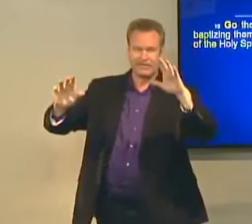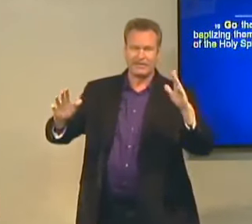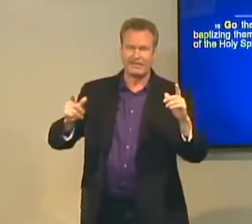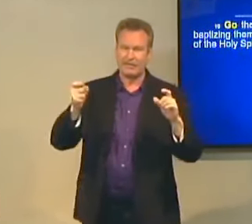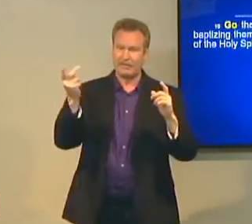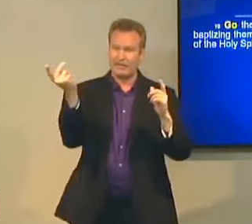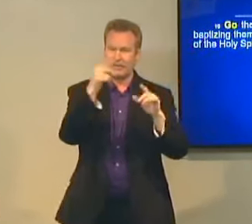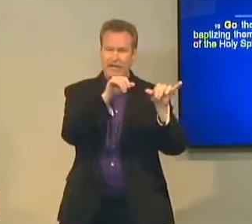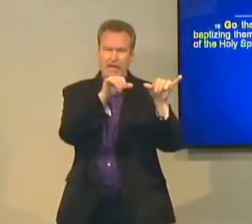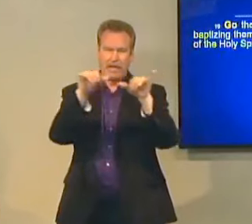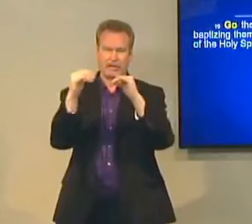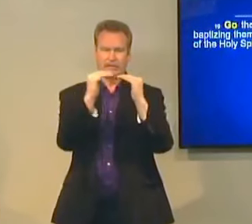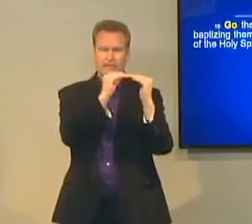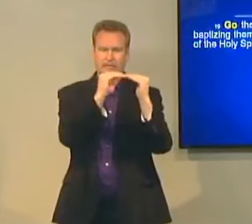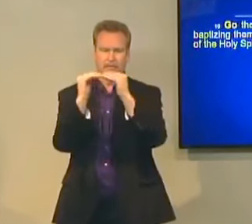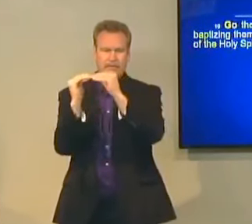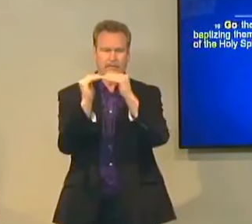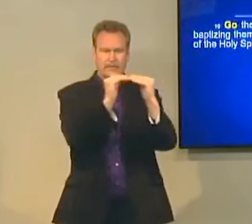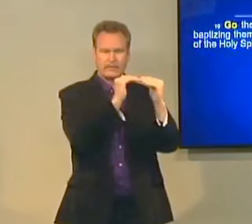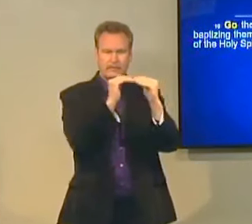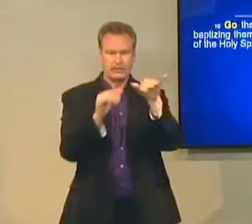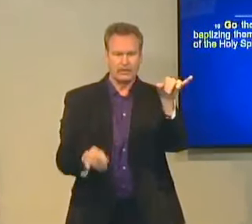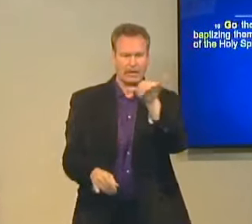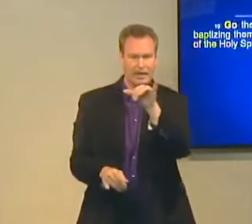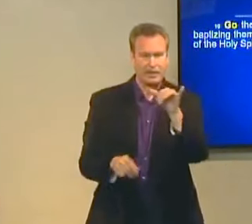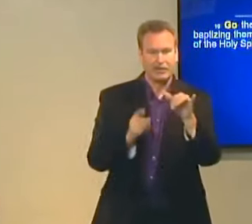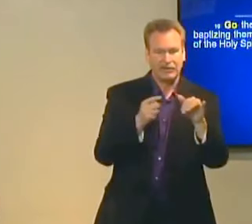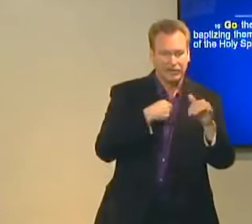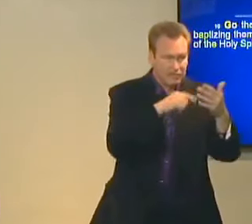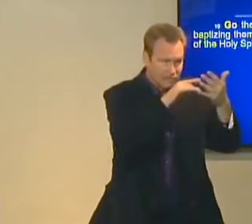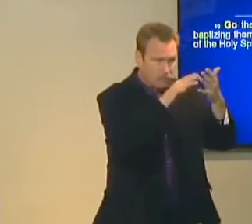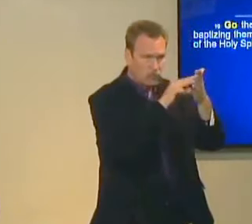sometimes there's this imbalance they are all equal though they are all equally God